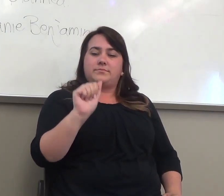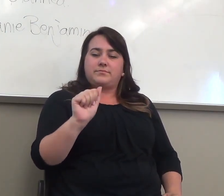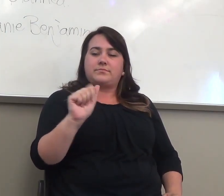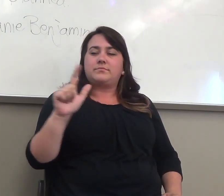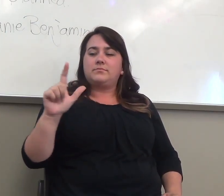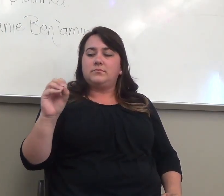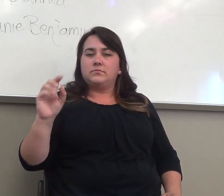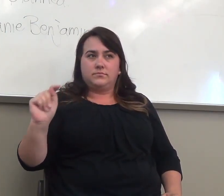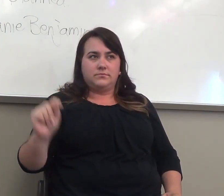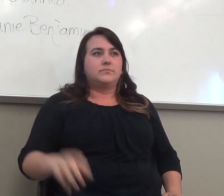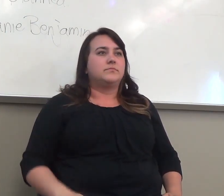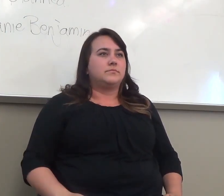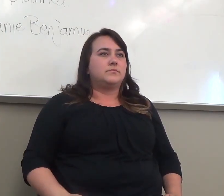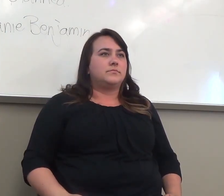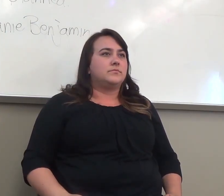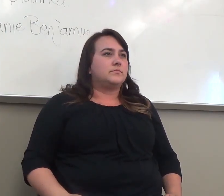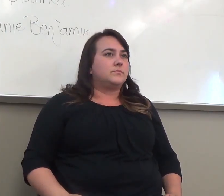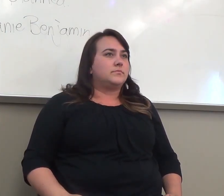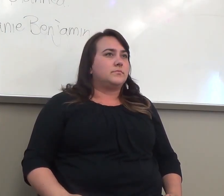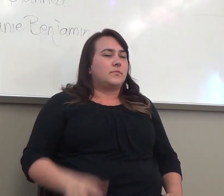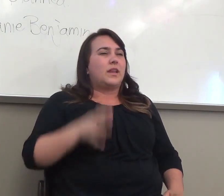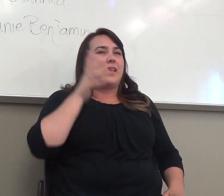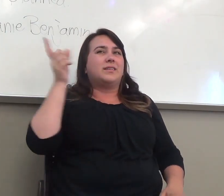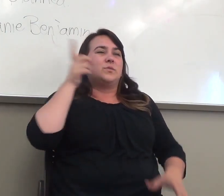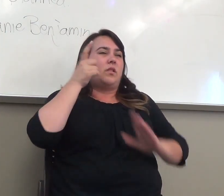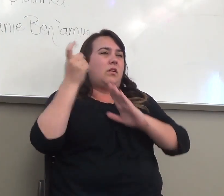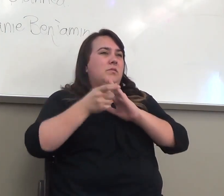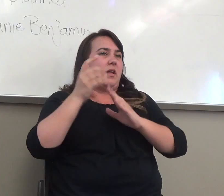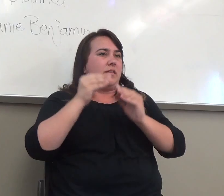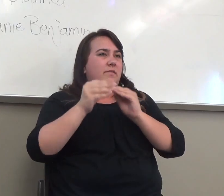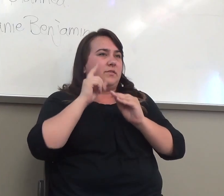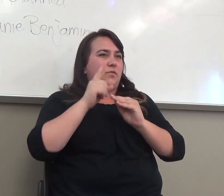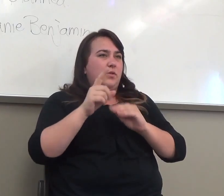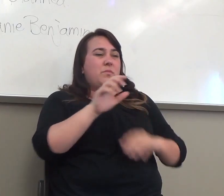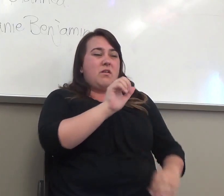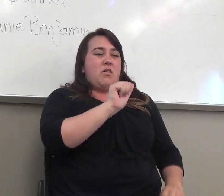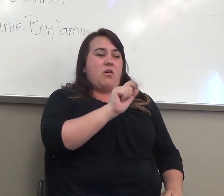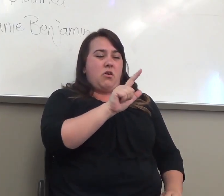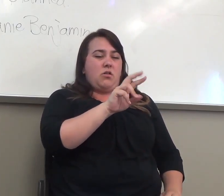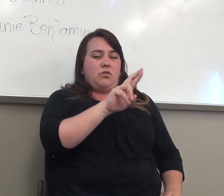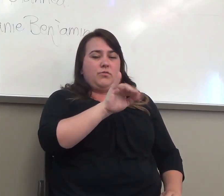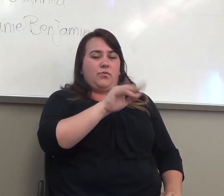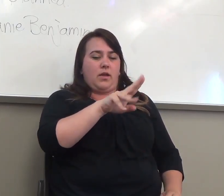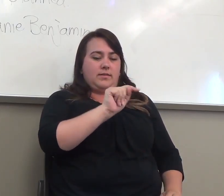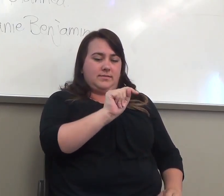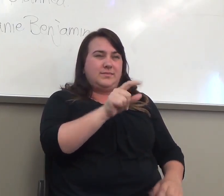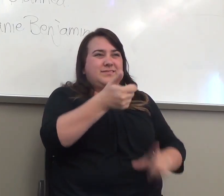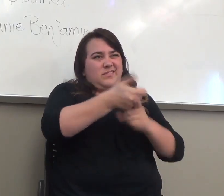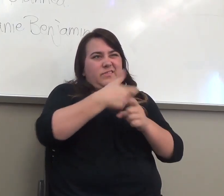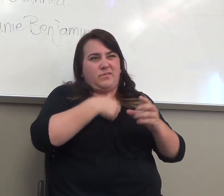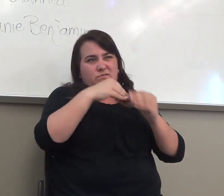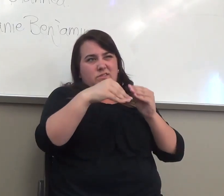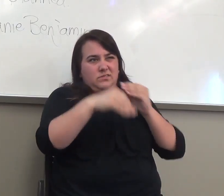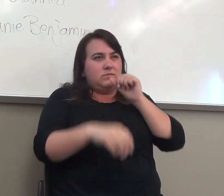Okay, that'll fix it for you, but the all right, you have to kind of stop on. Okay, one other reason we spell things